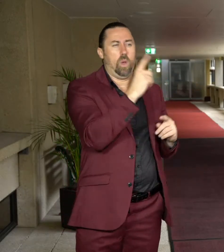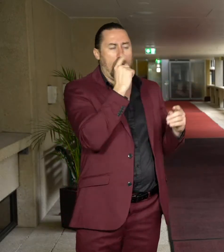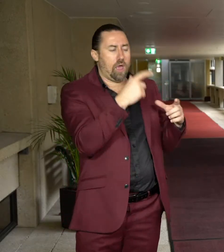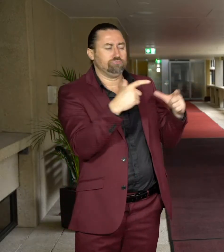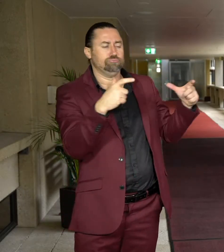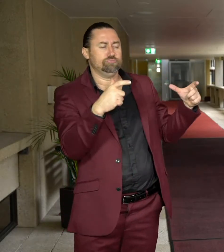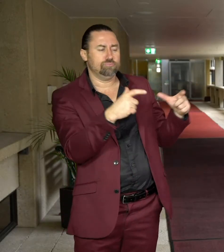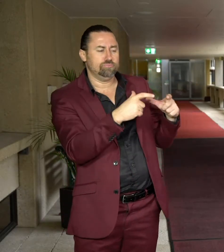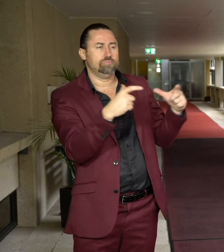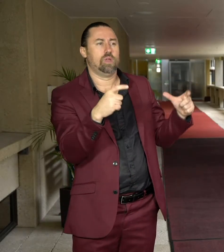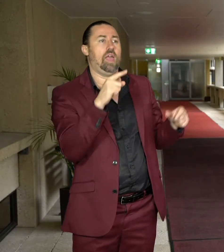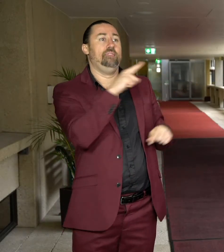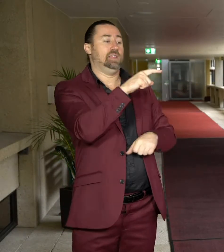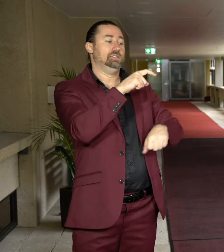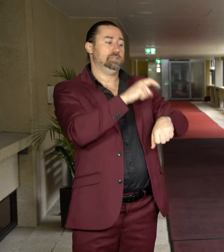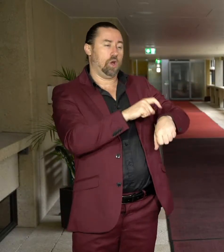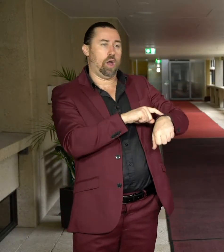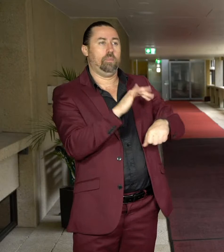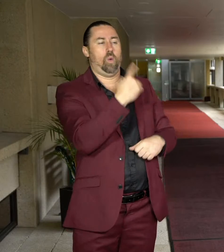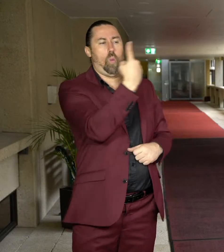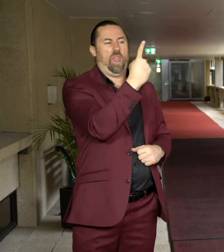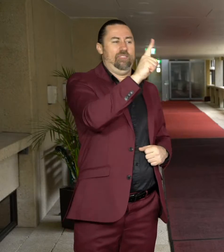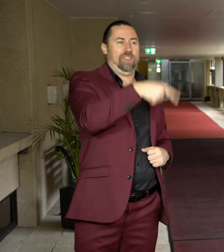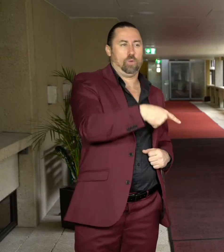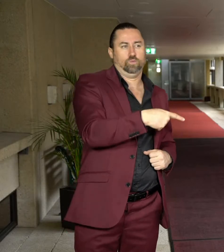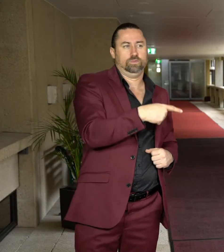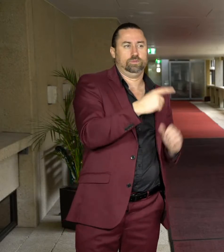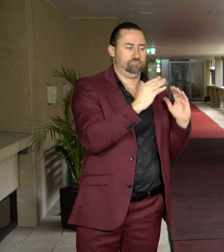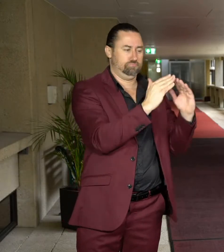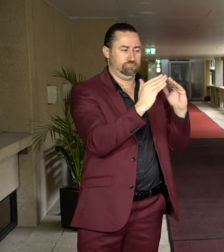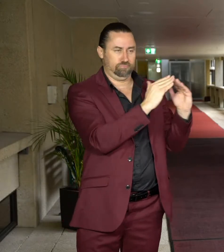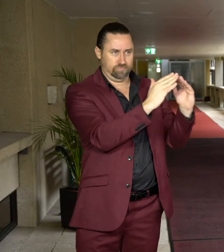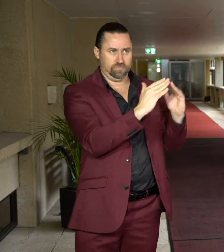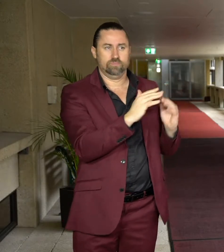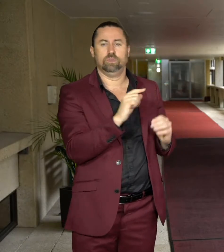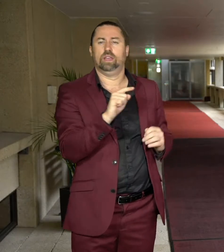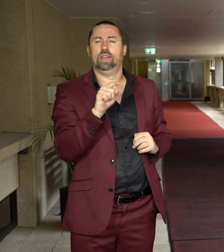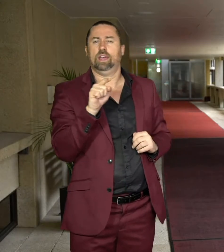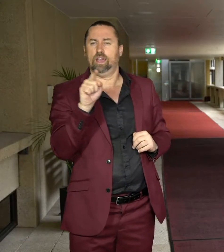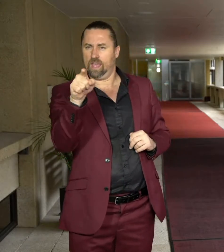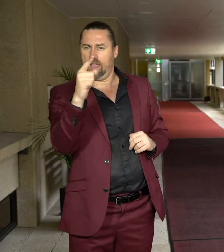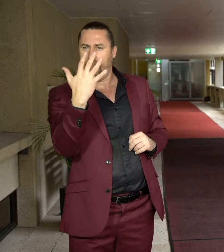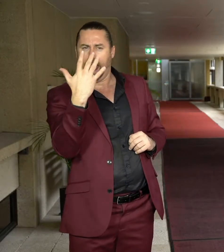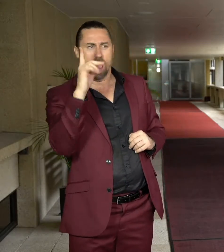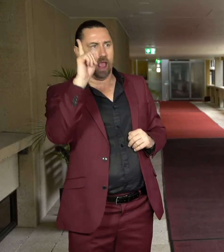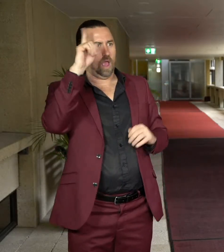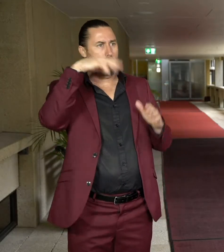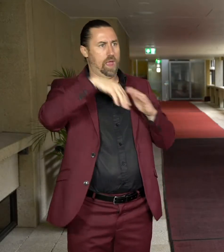it did propose a facility of around 1,000. And do you know how many people are currently in